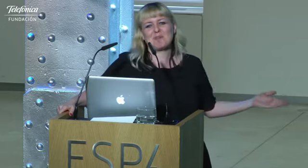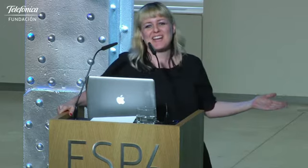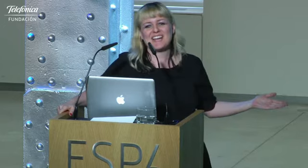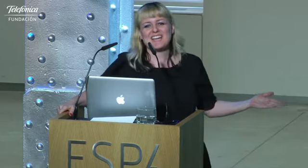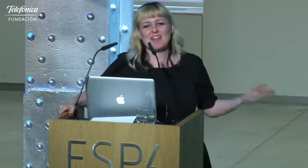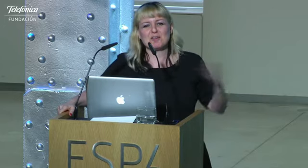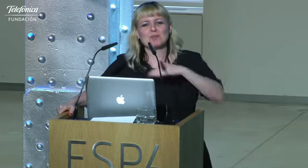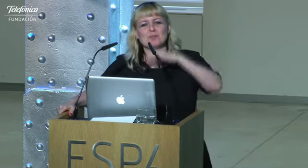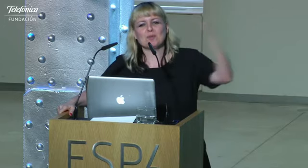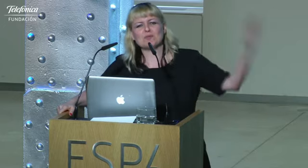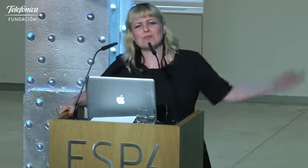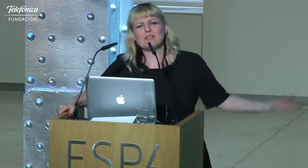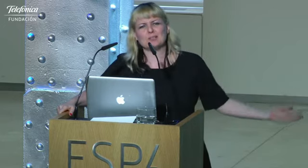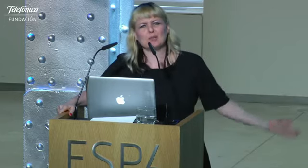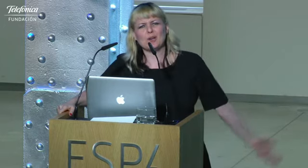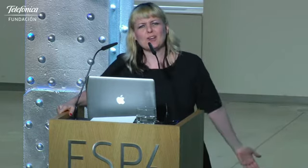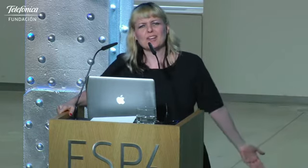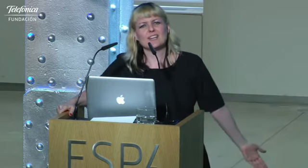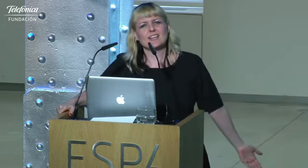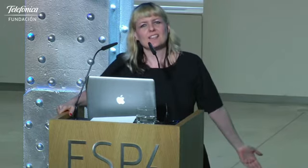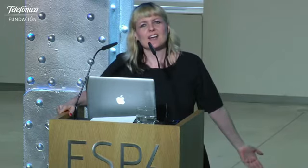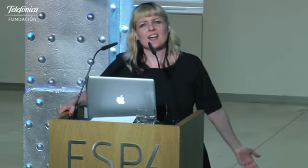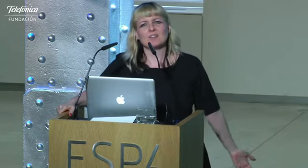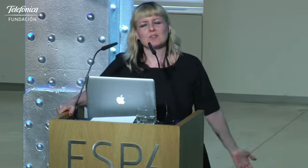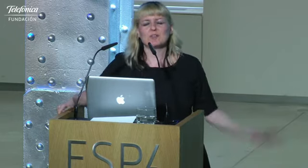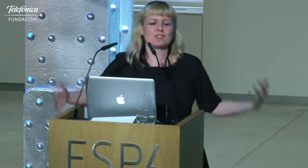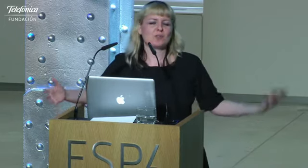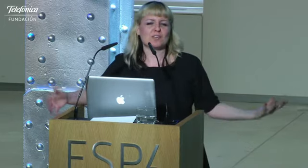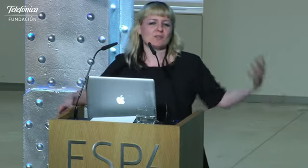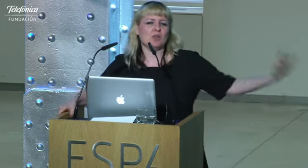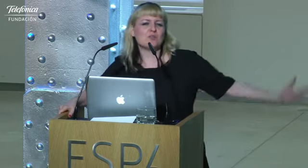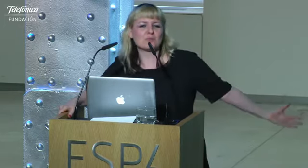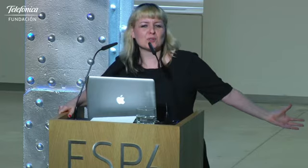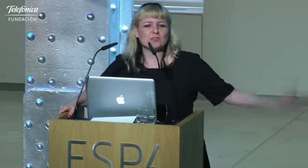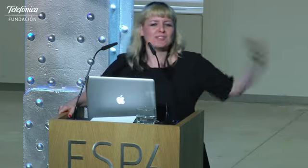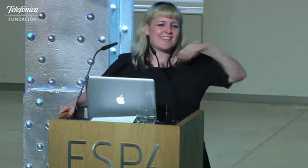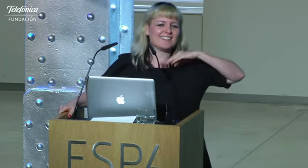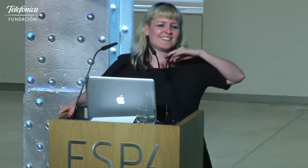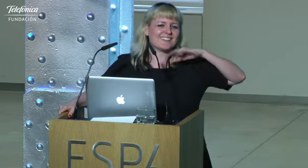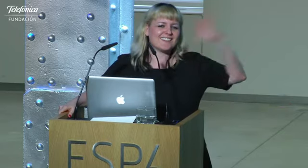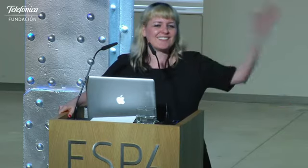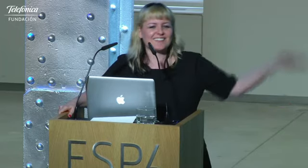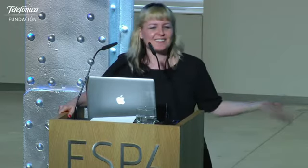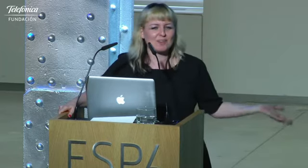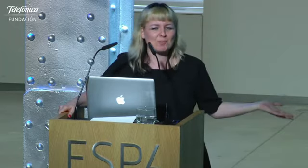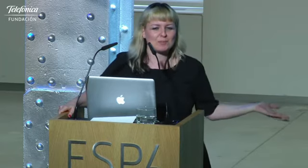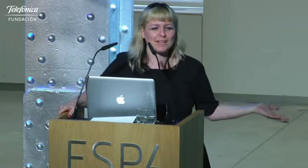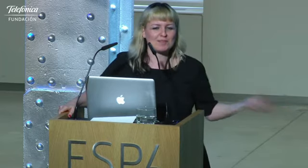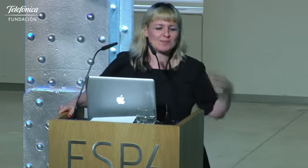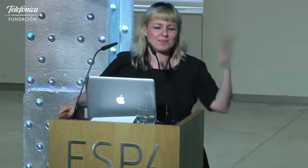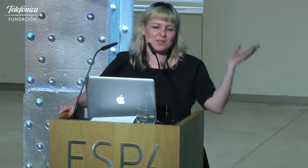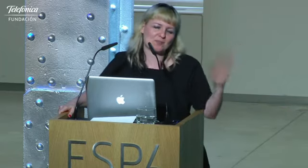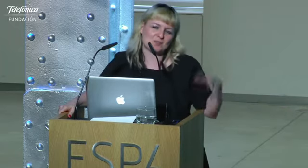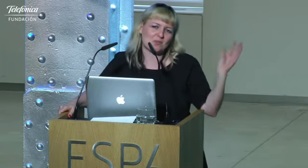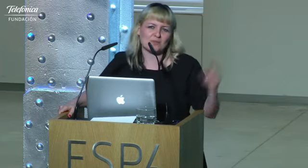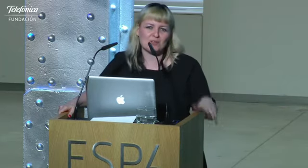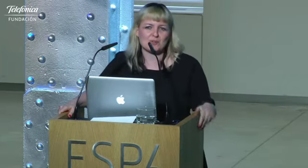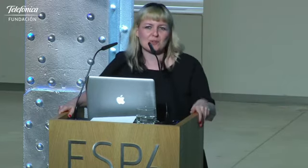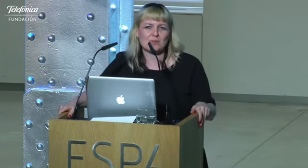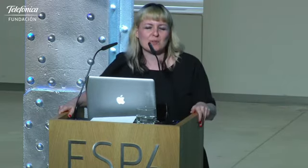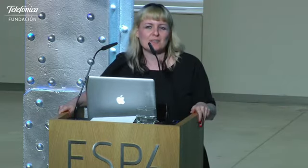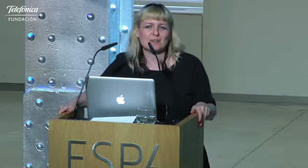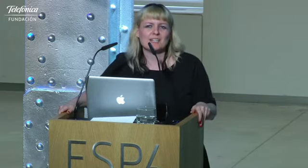that way. I think it was important for me to learn that, you know, it's the old thing of learn the rules and then you know, play, you know, do the